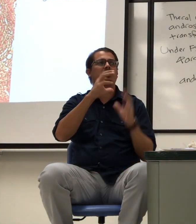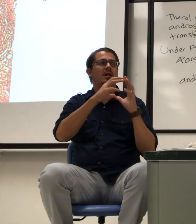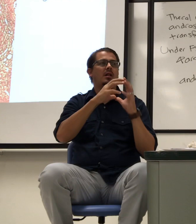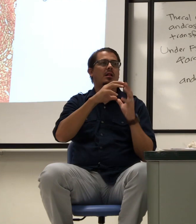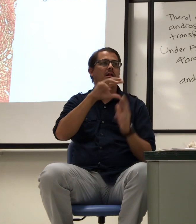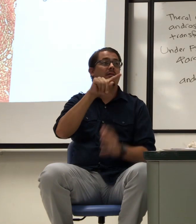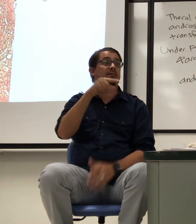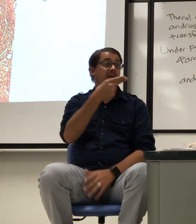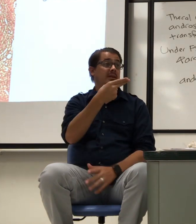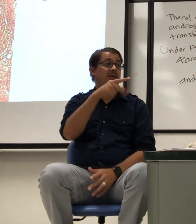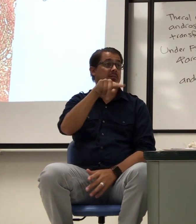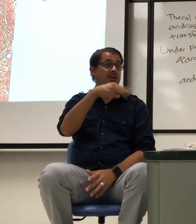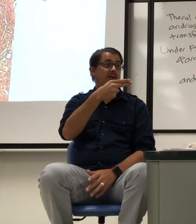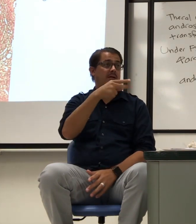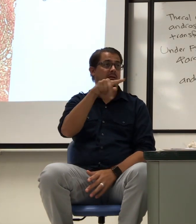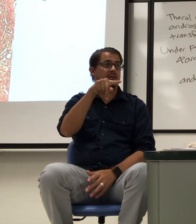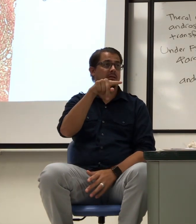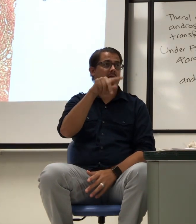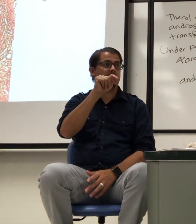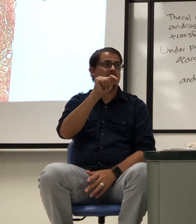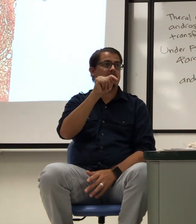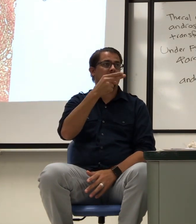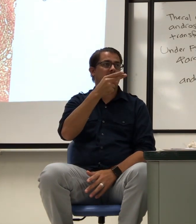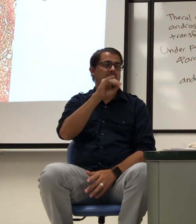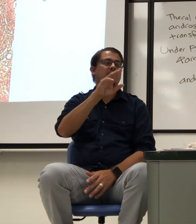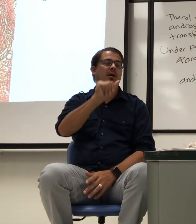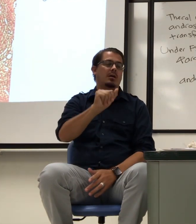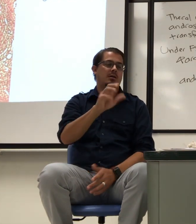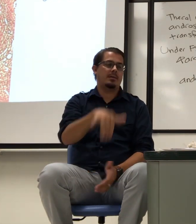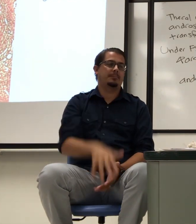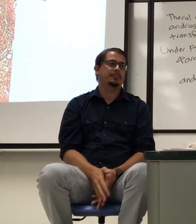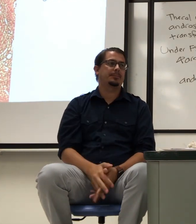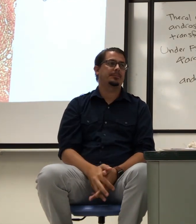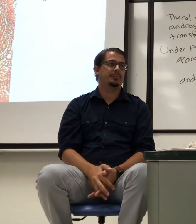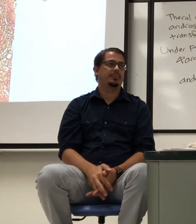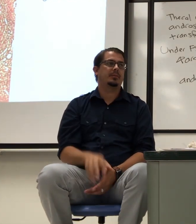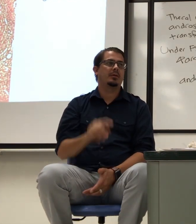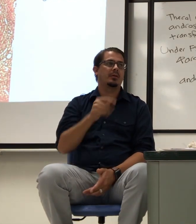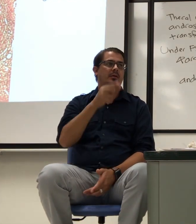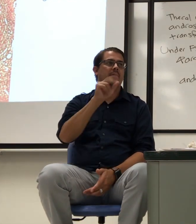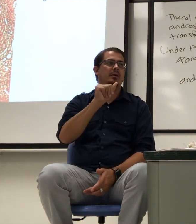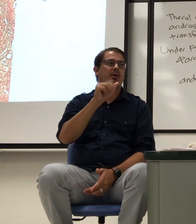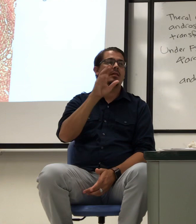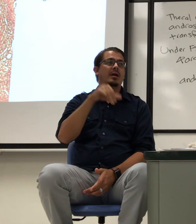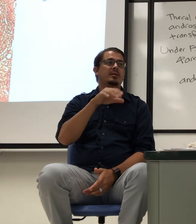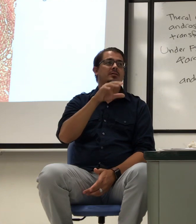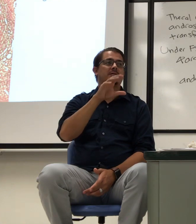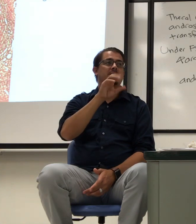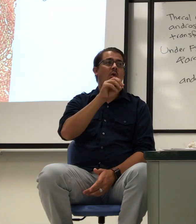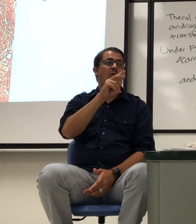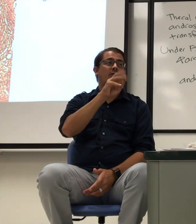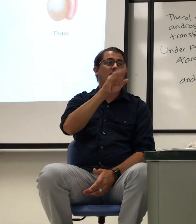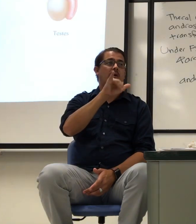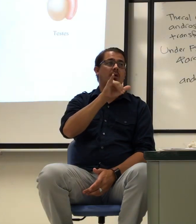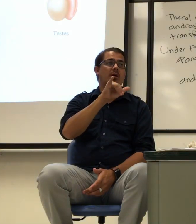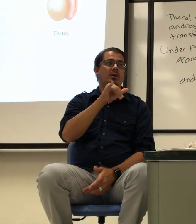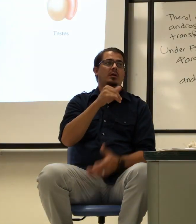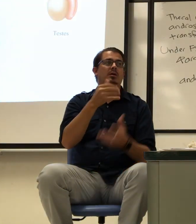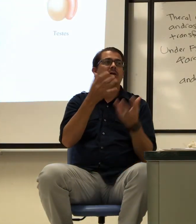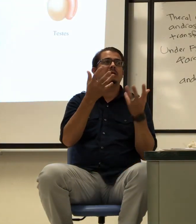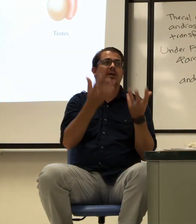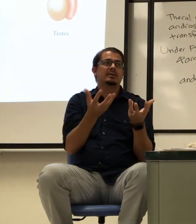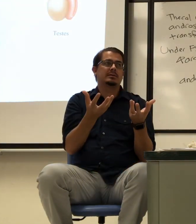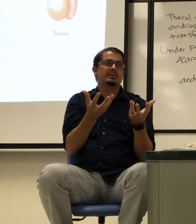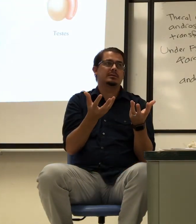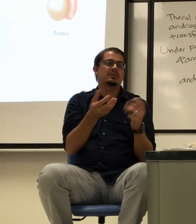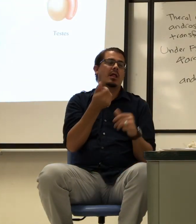Okay. Theca, granulosa. So that's ovaries, and testes, it's a little easy to